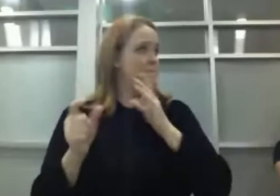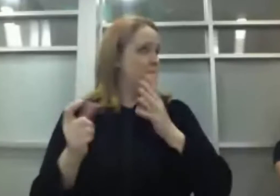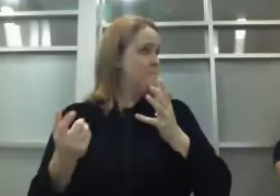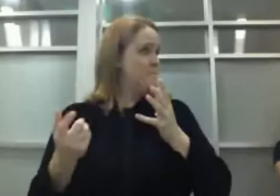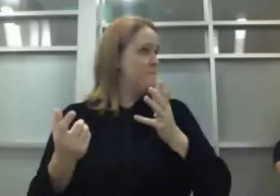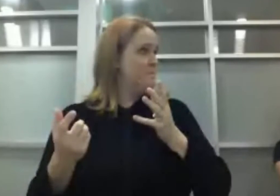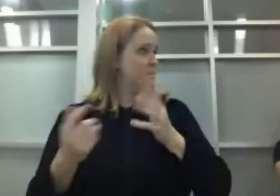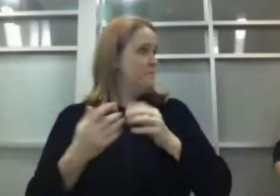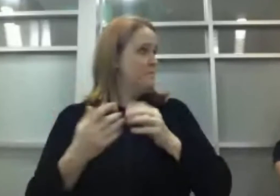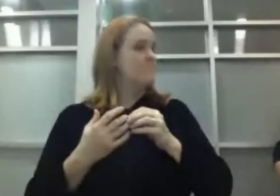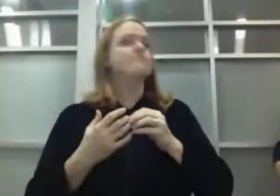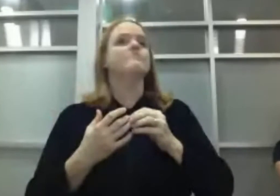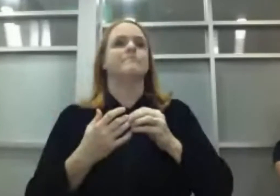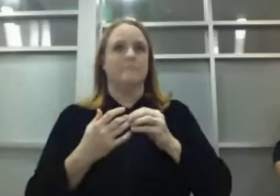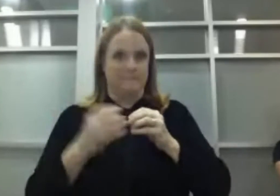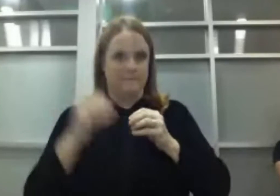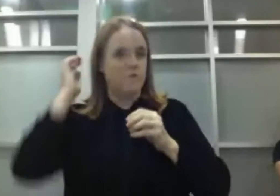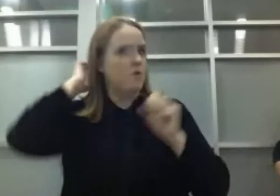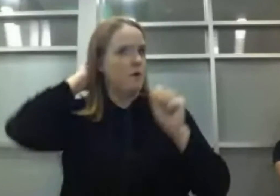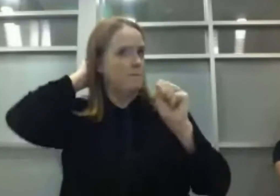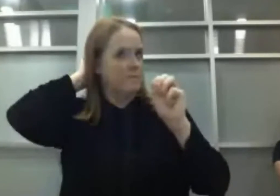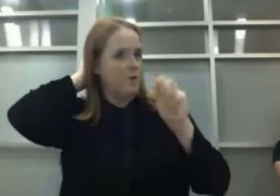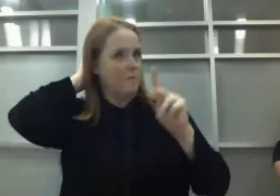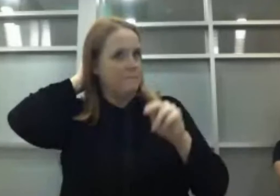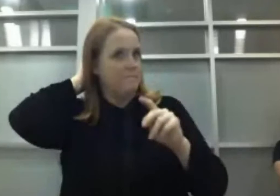Oh, yeah. Okay. Yeah.